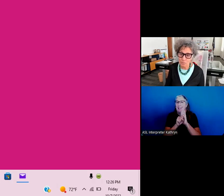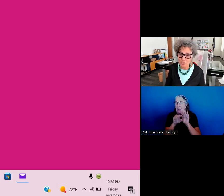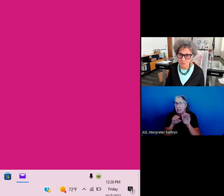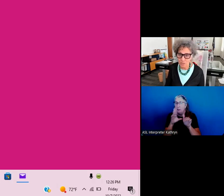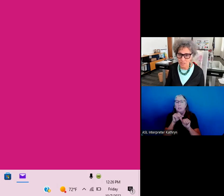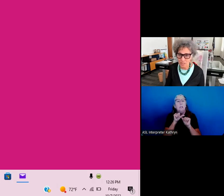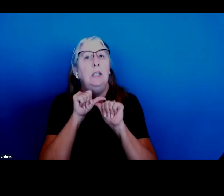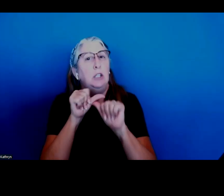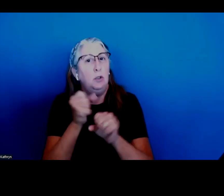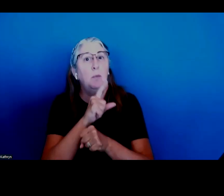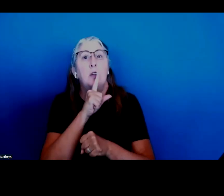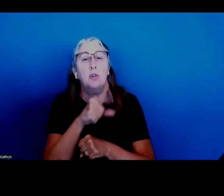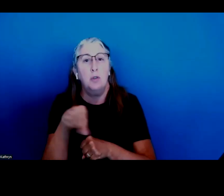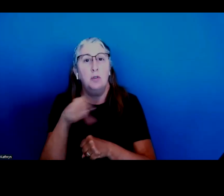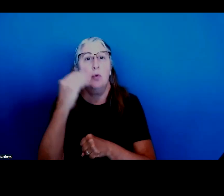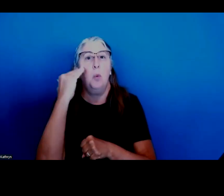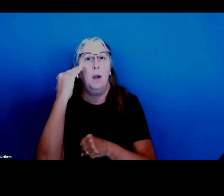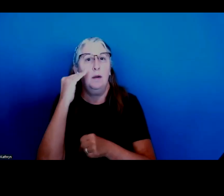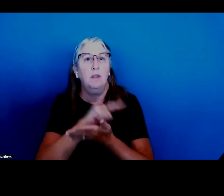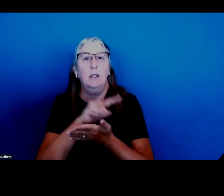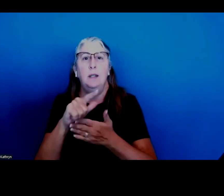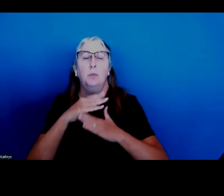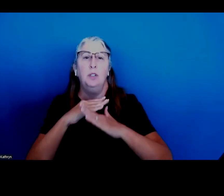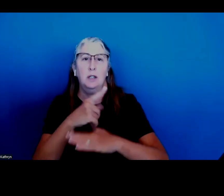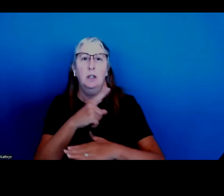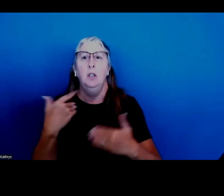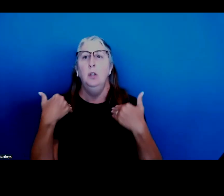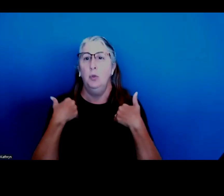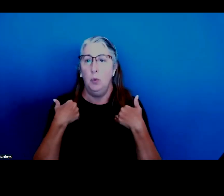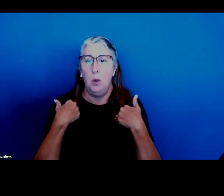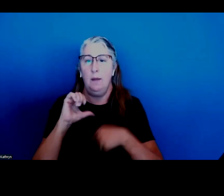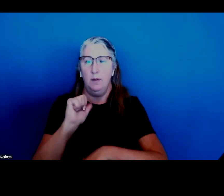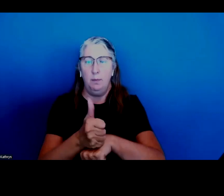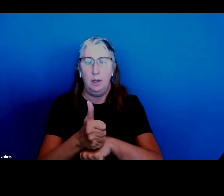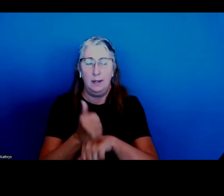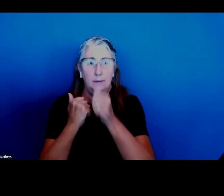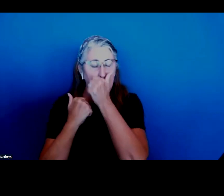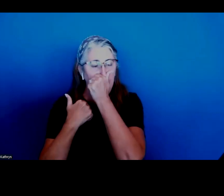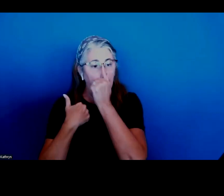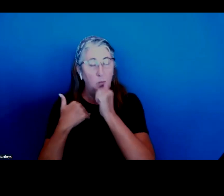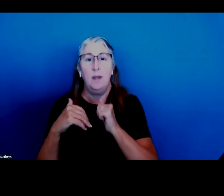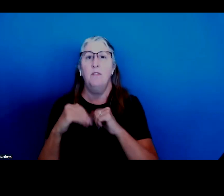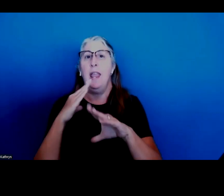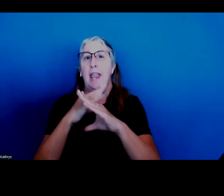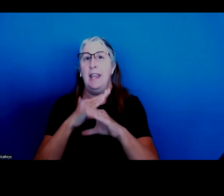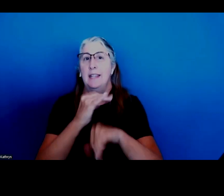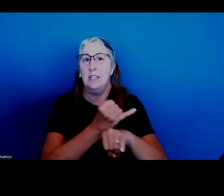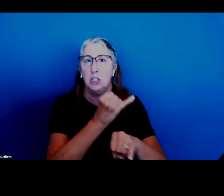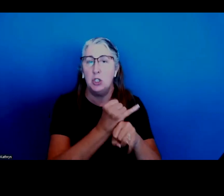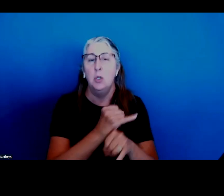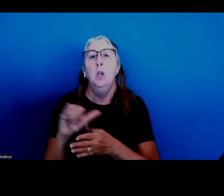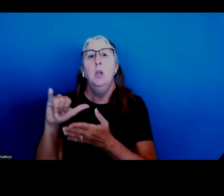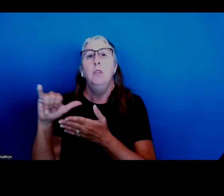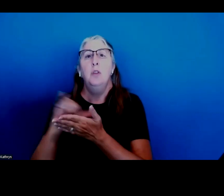continue to make sure that you're aware of the legal protections that you have in place. We have the AIDS Institute, the New York State Office